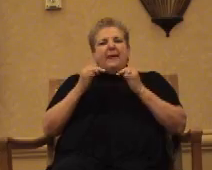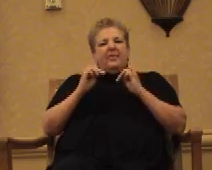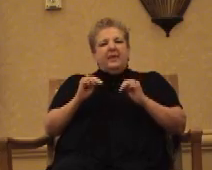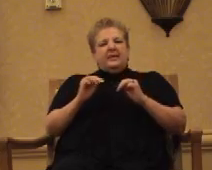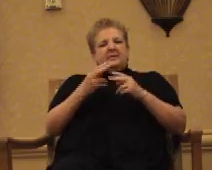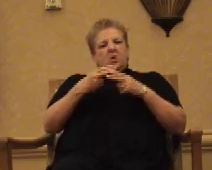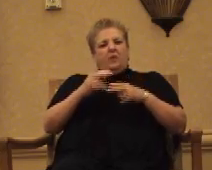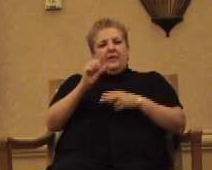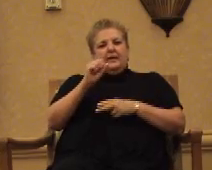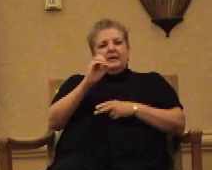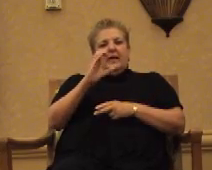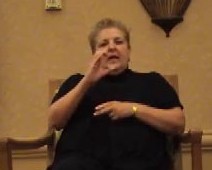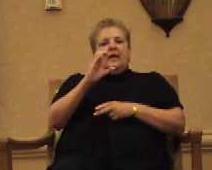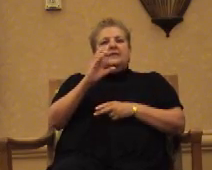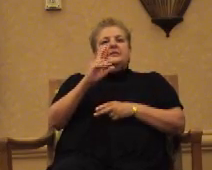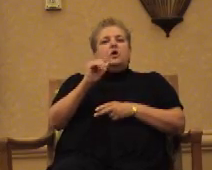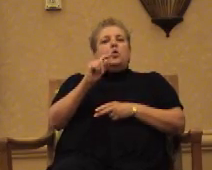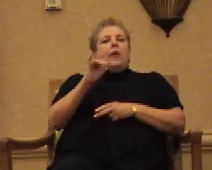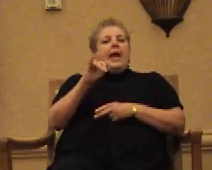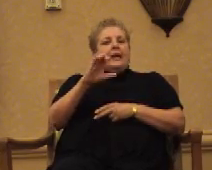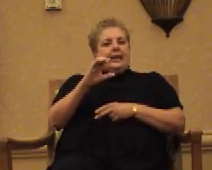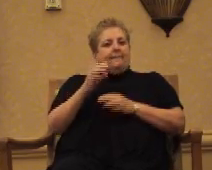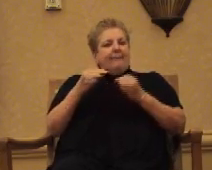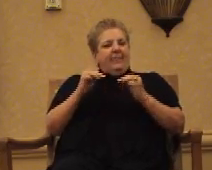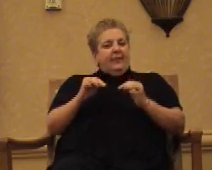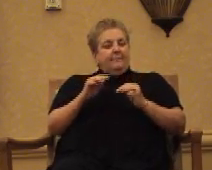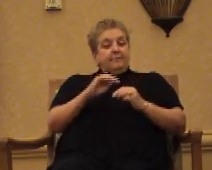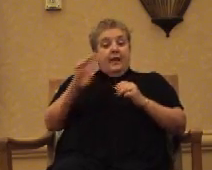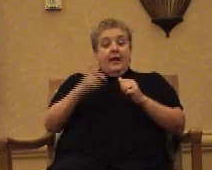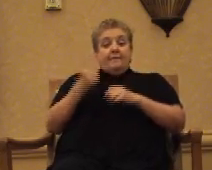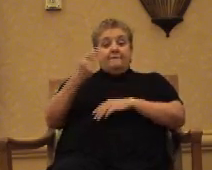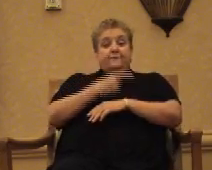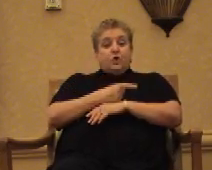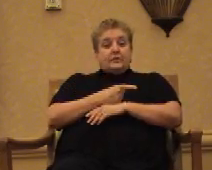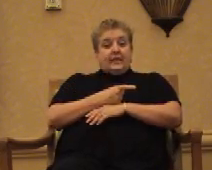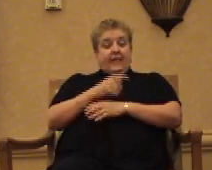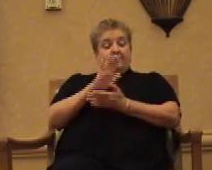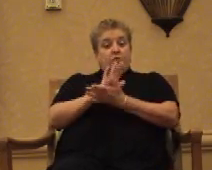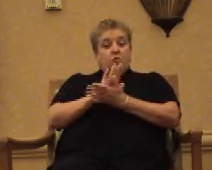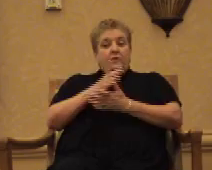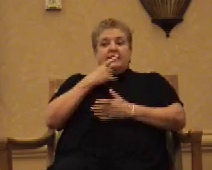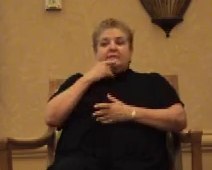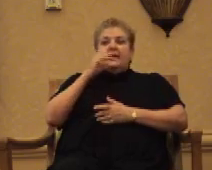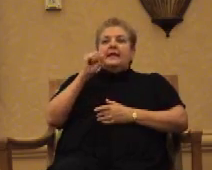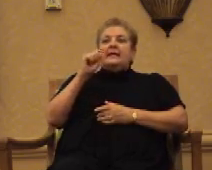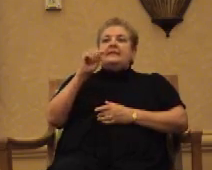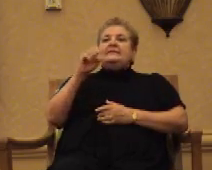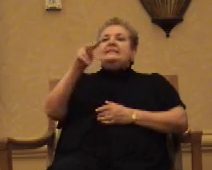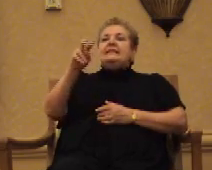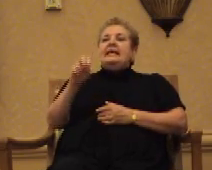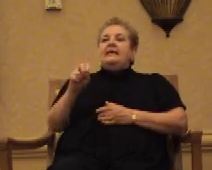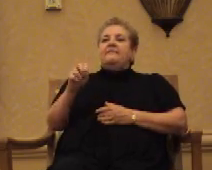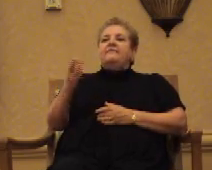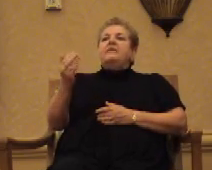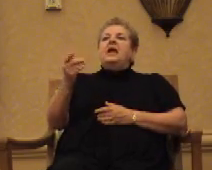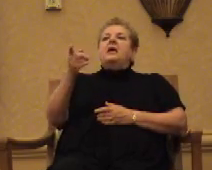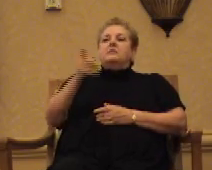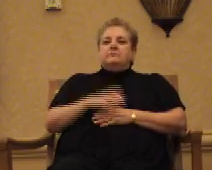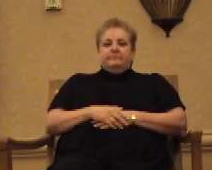method. And the first day of school, they call me, Steve Abrams. It's Abrams. Alphabetically, I'm